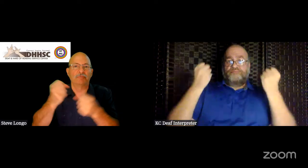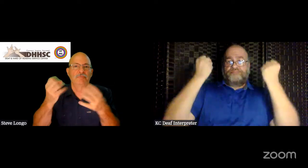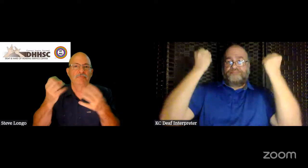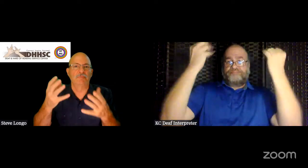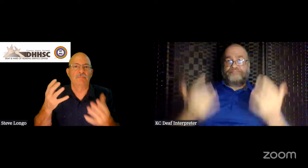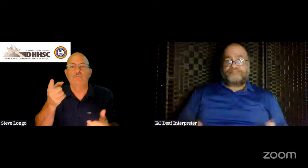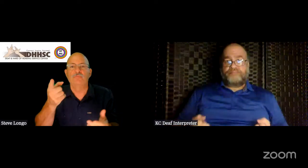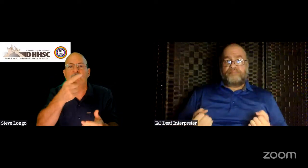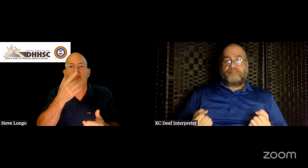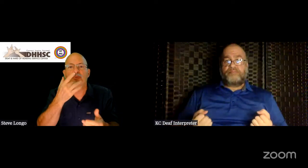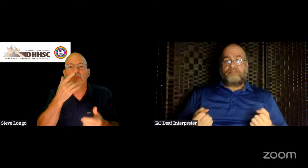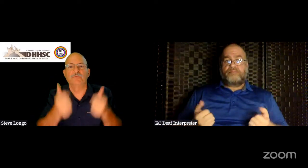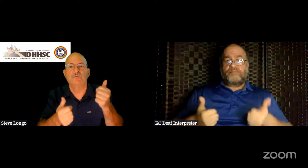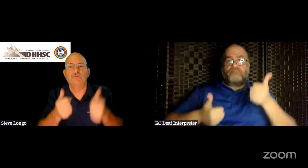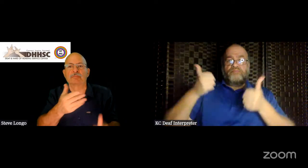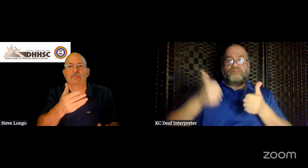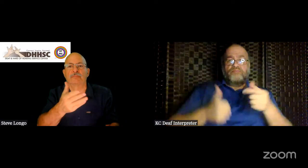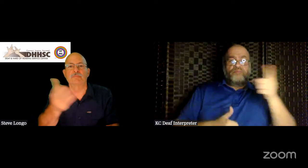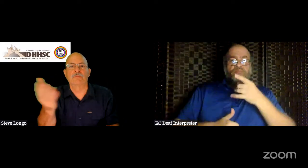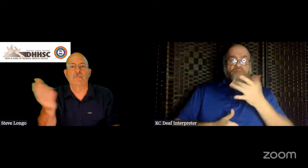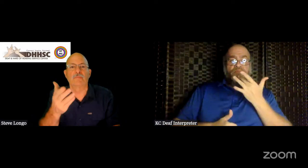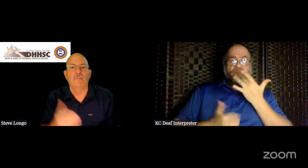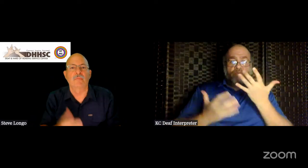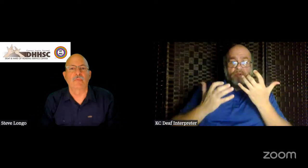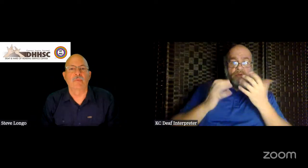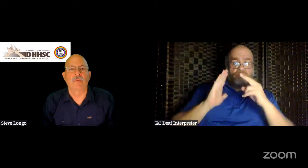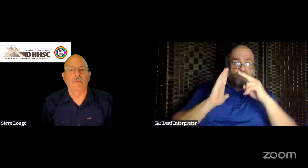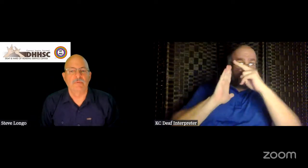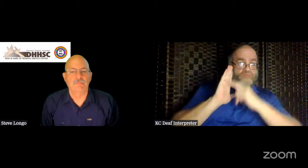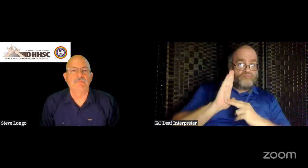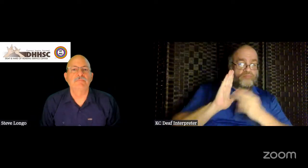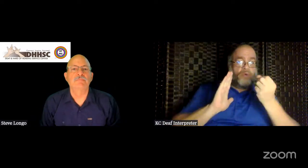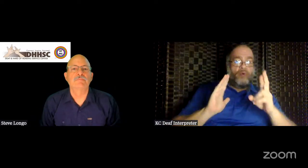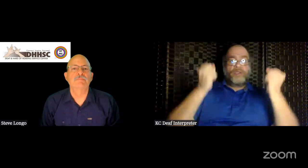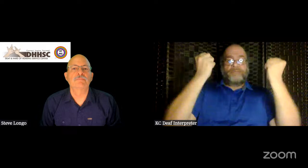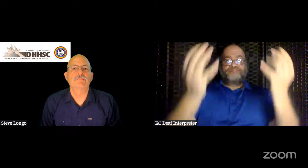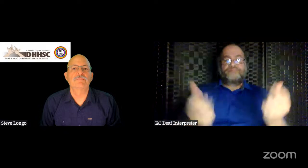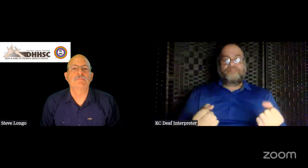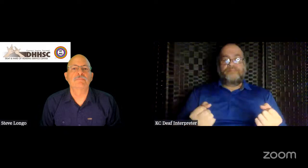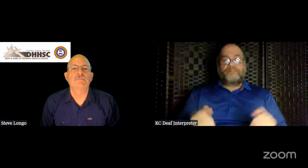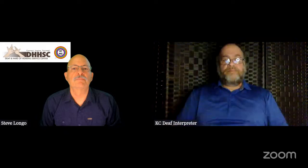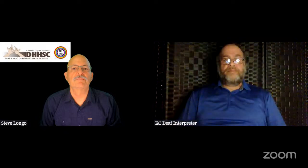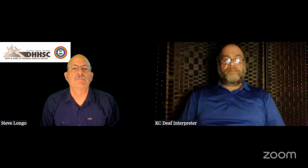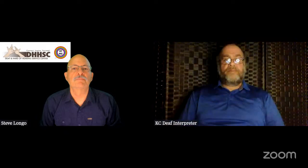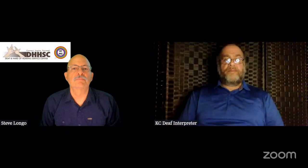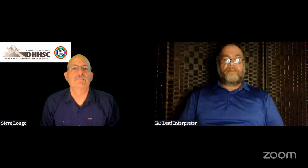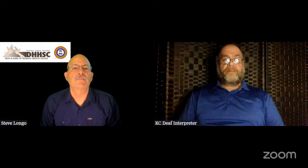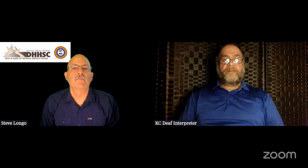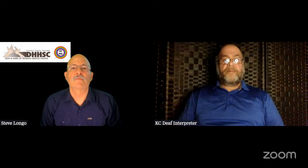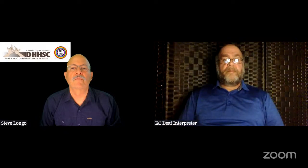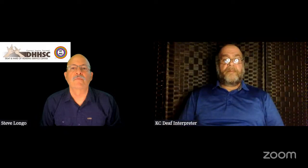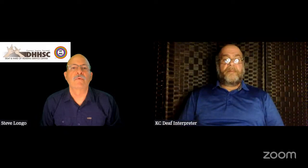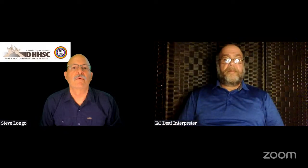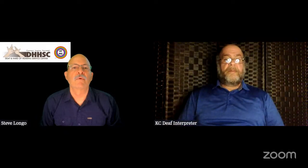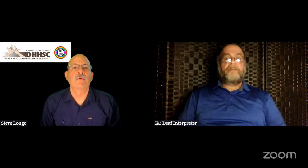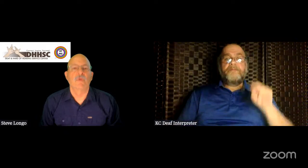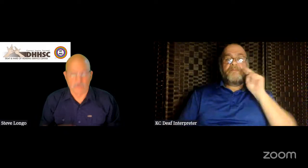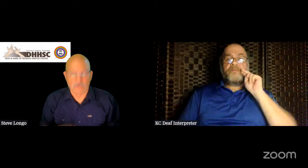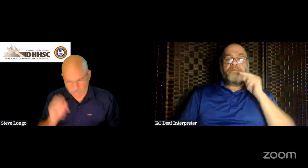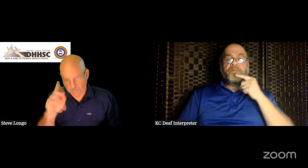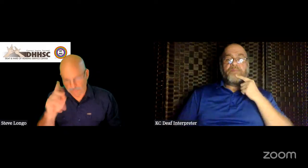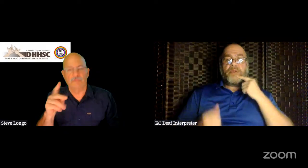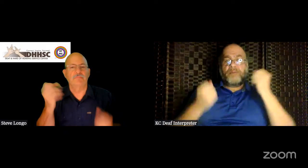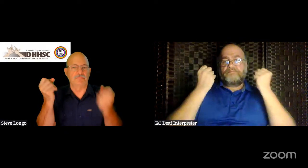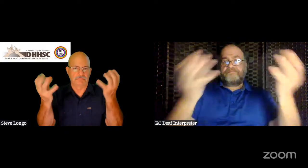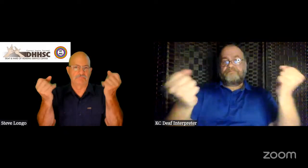talk. Or would you rather, or I'll go ahead and explain, or would you rather me just go ahead Would you like time to view